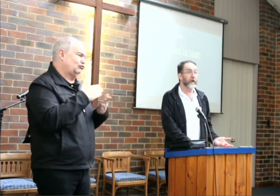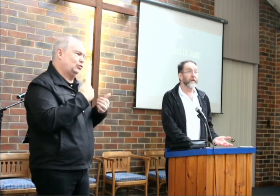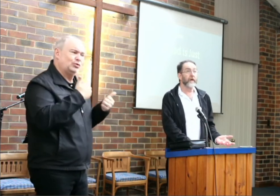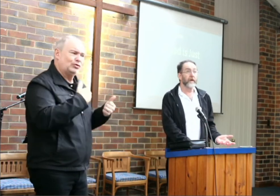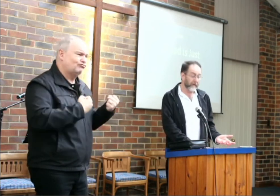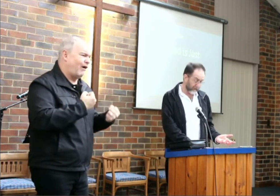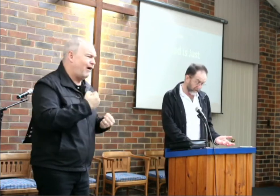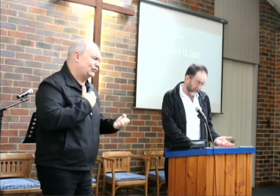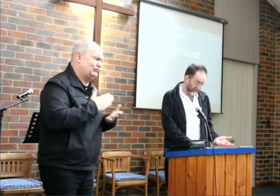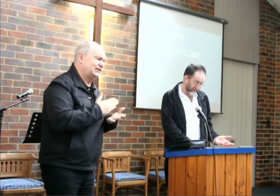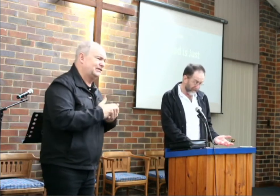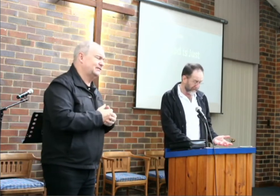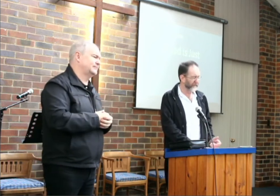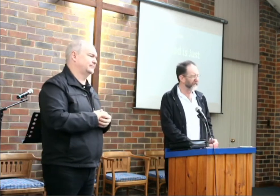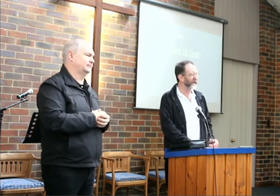good driver.